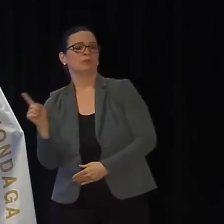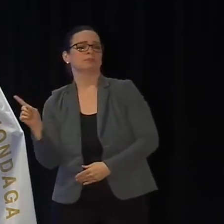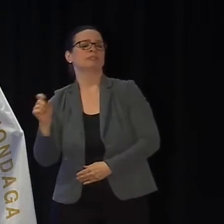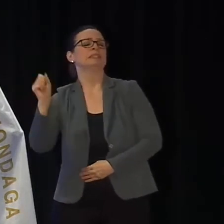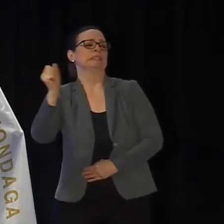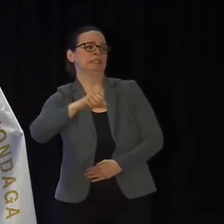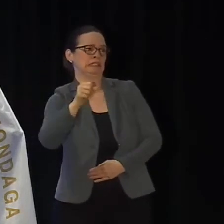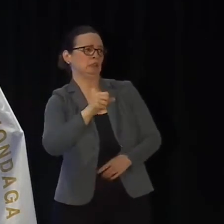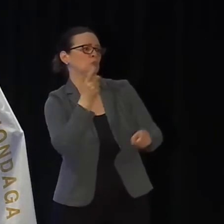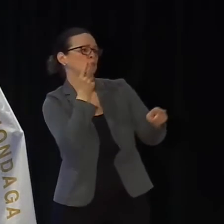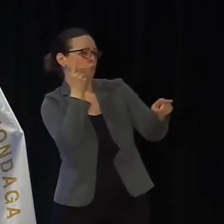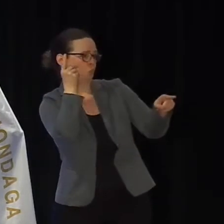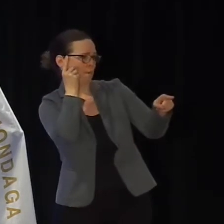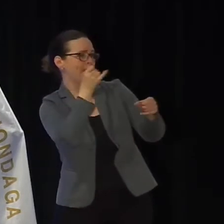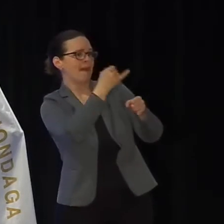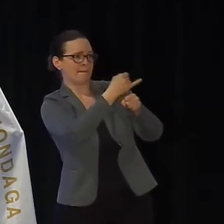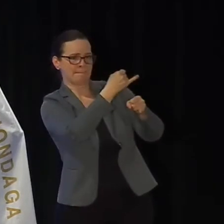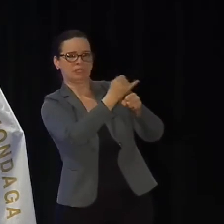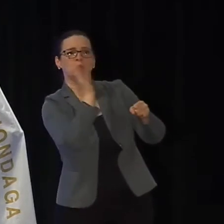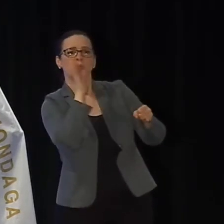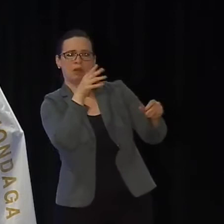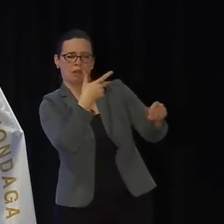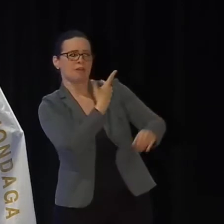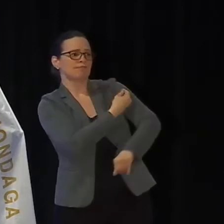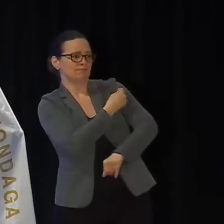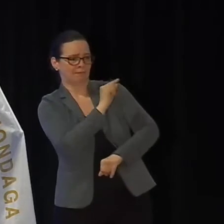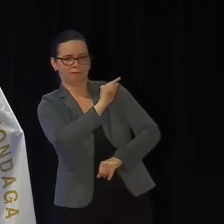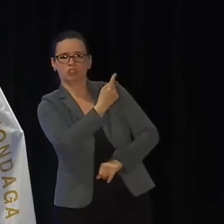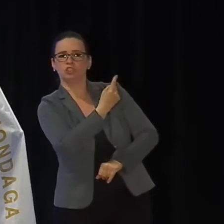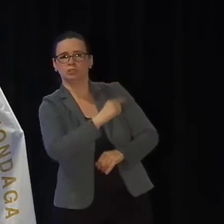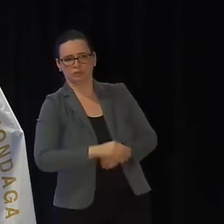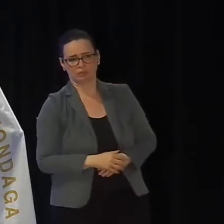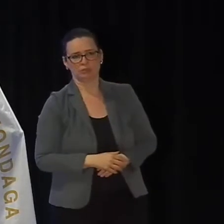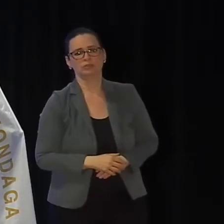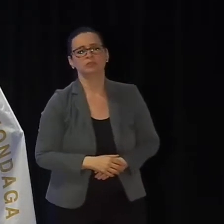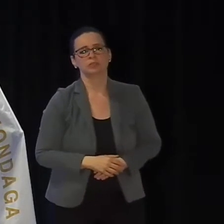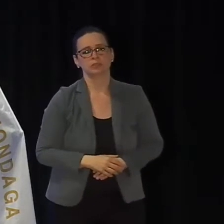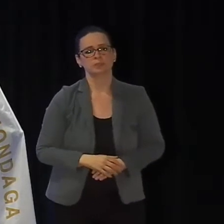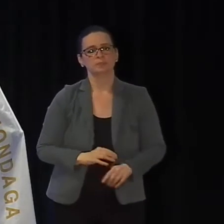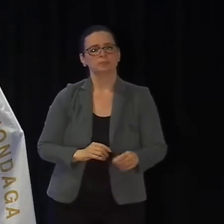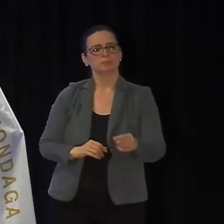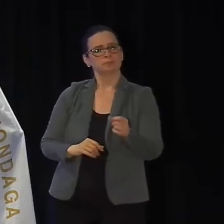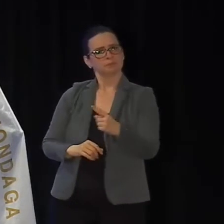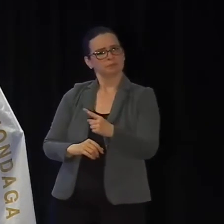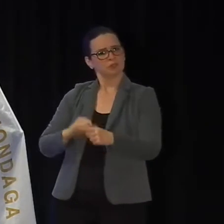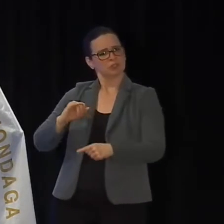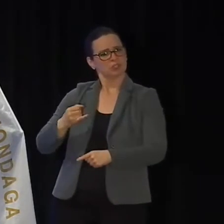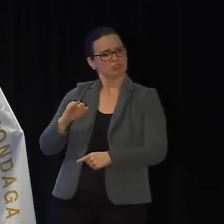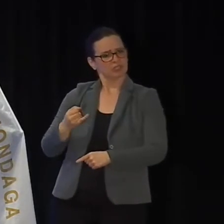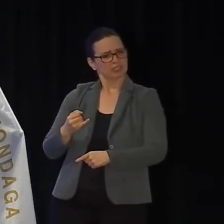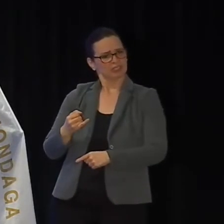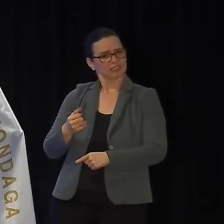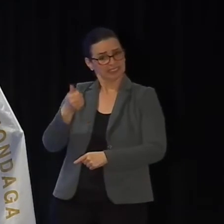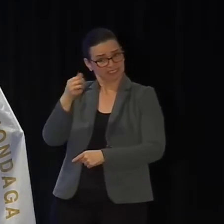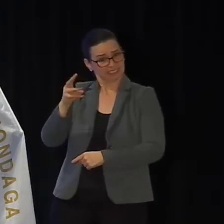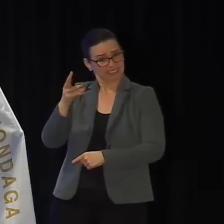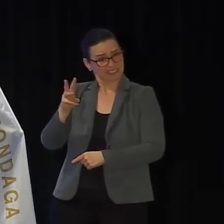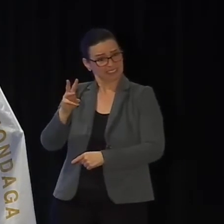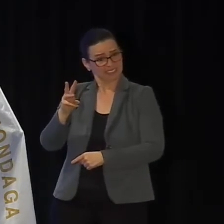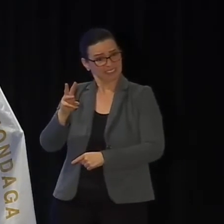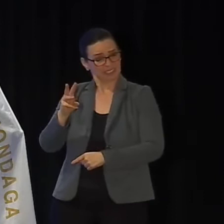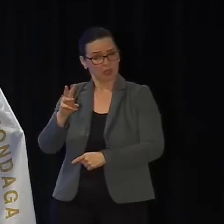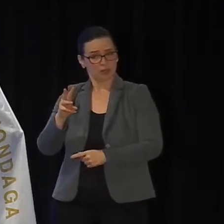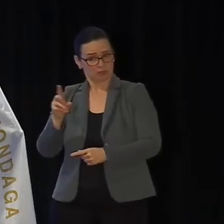the J&J shot to 16-year-olds, or is 18 the youngest? 18,